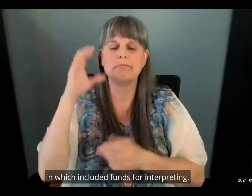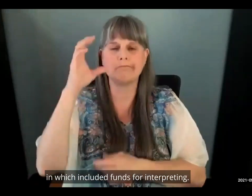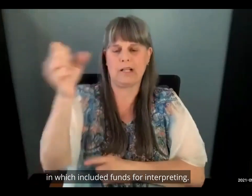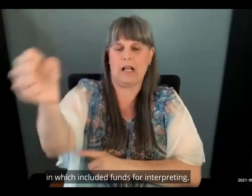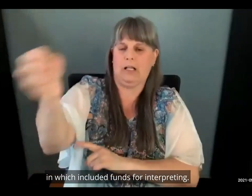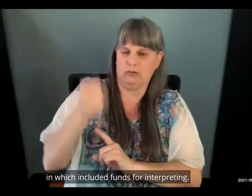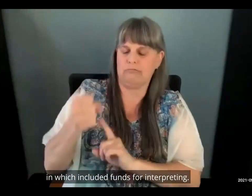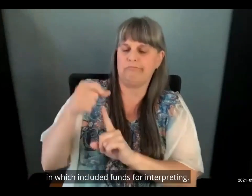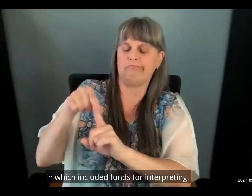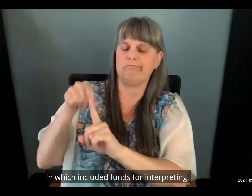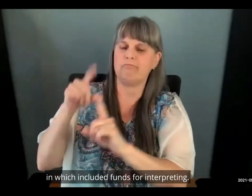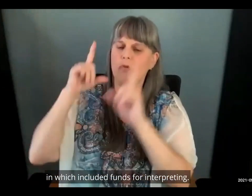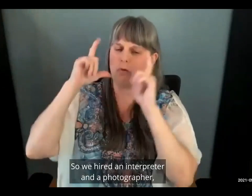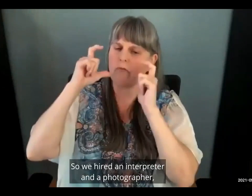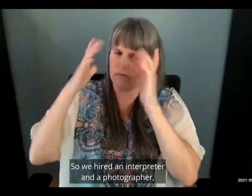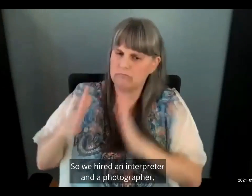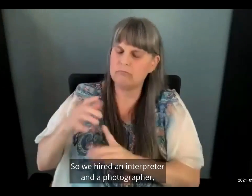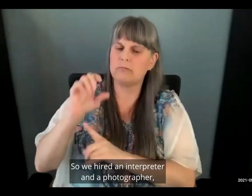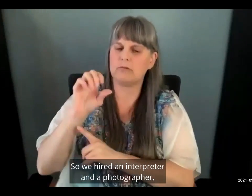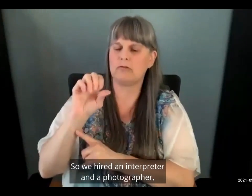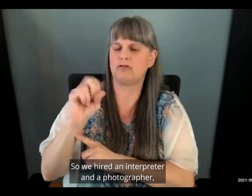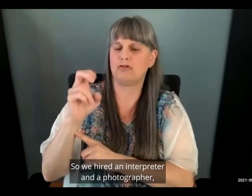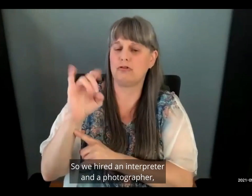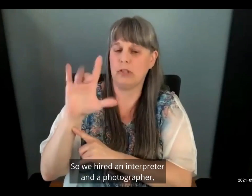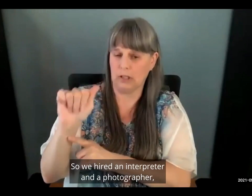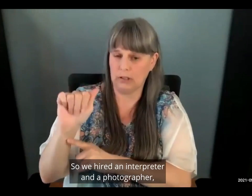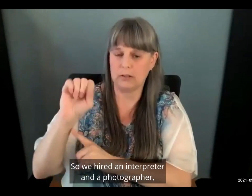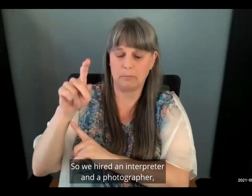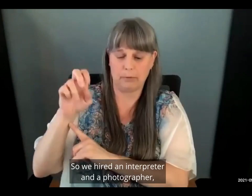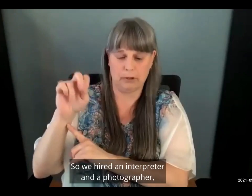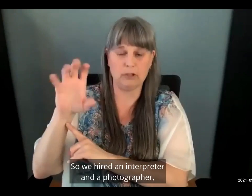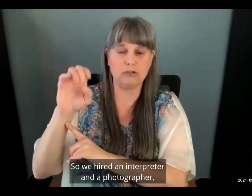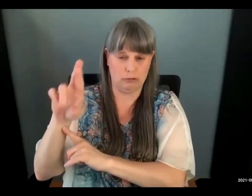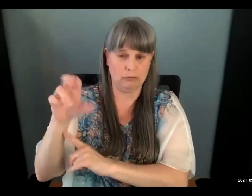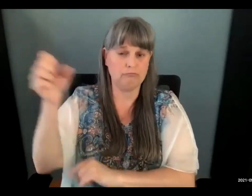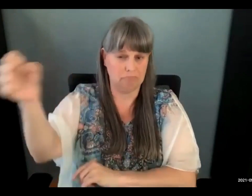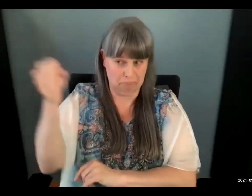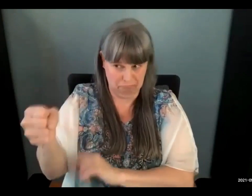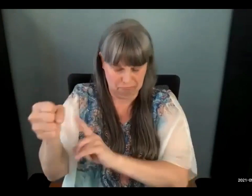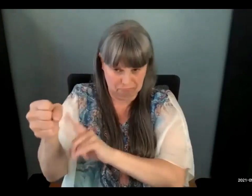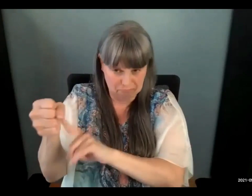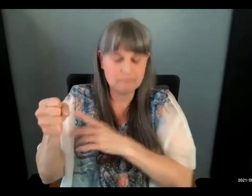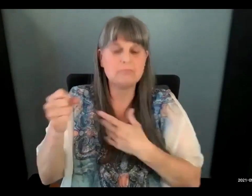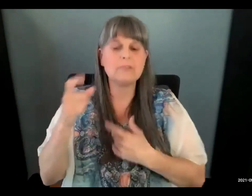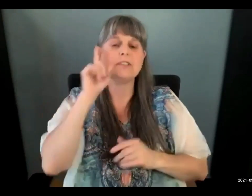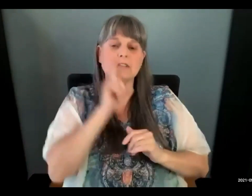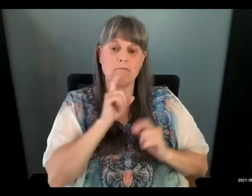included funds for interpreting. So we hired an interpreter and a photographer,